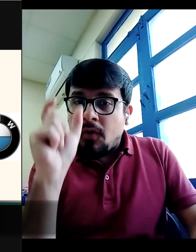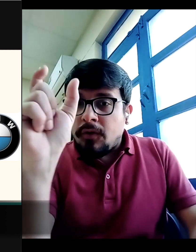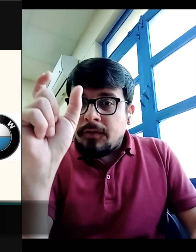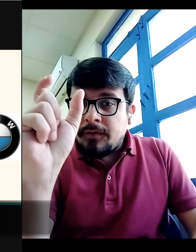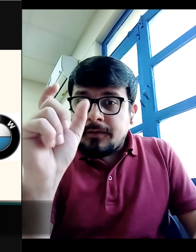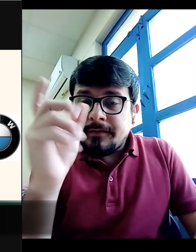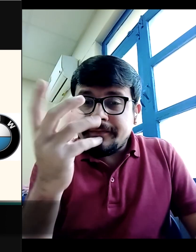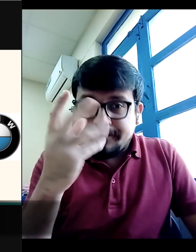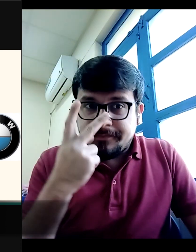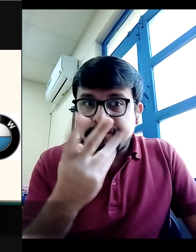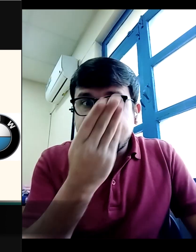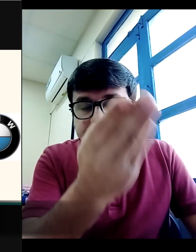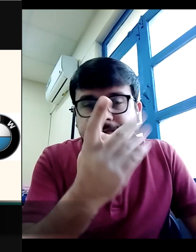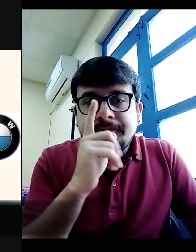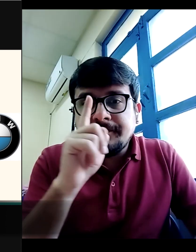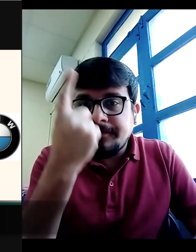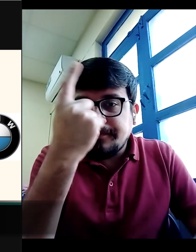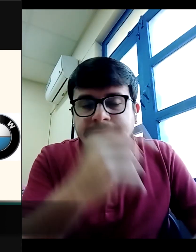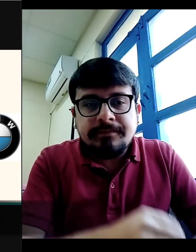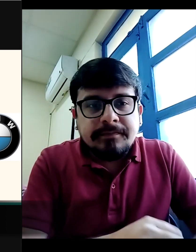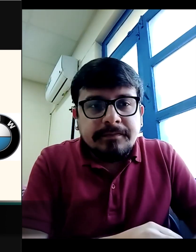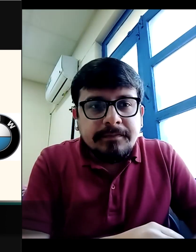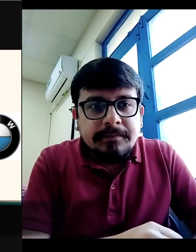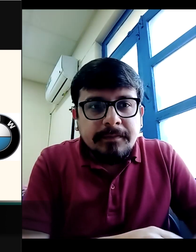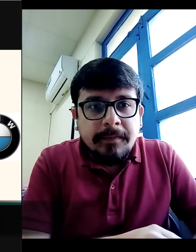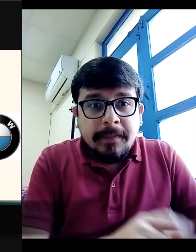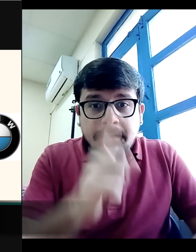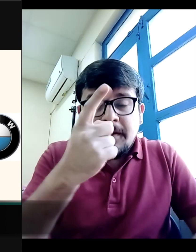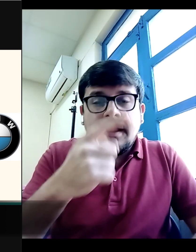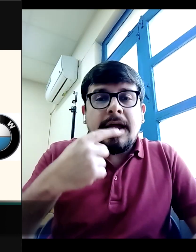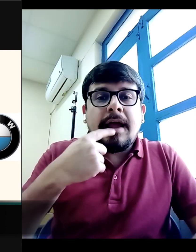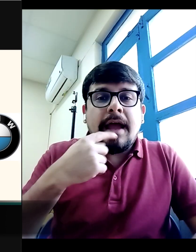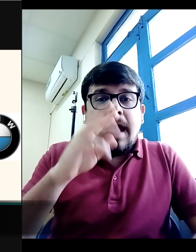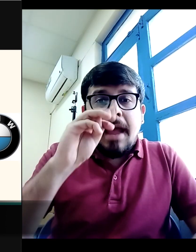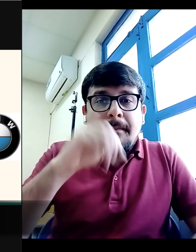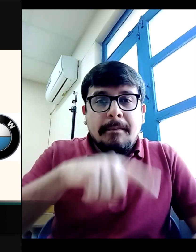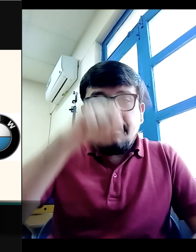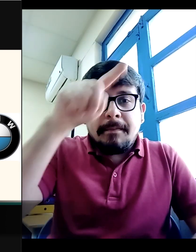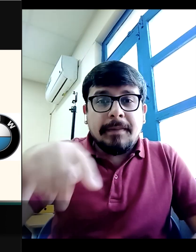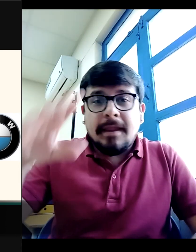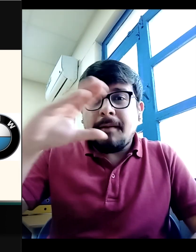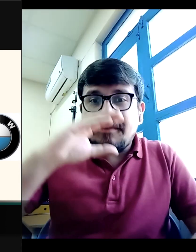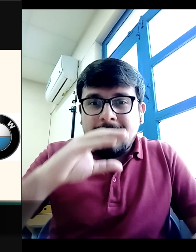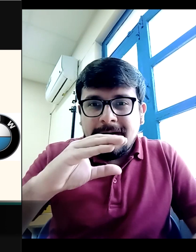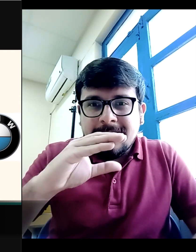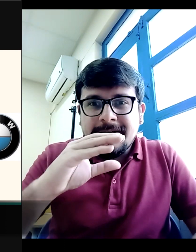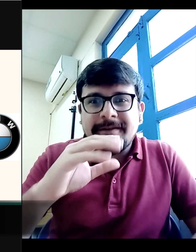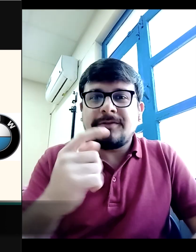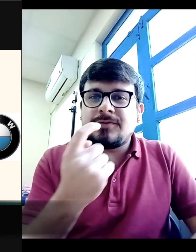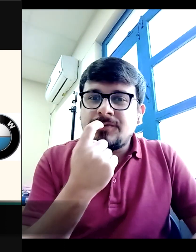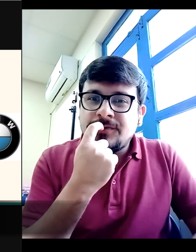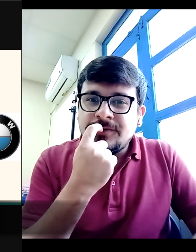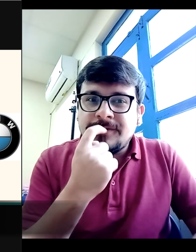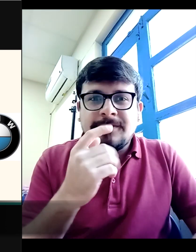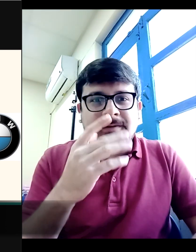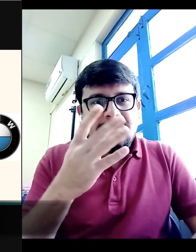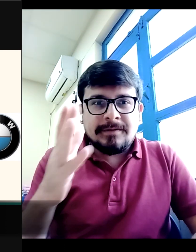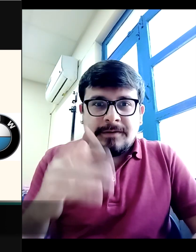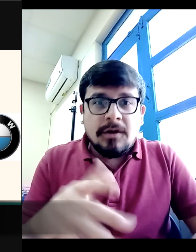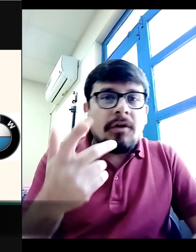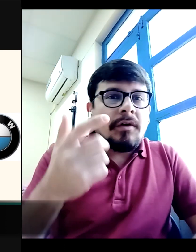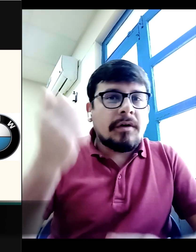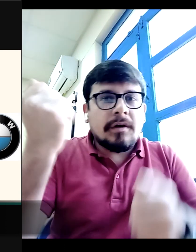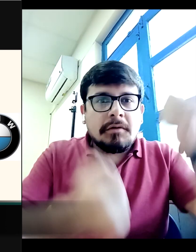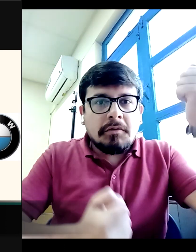McDonald's. You have a logo for BMW. They all are unique. They all